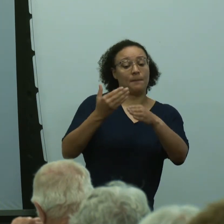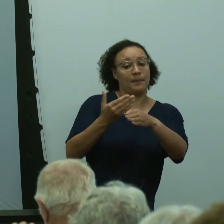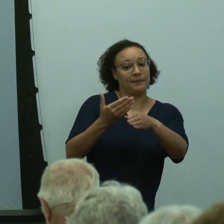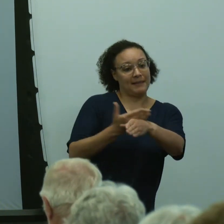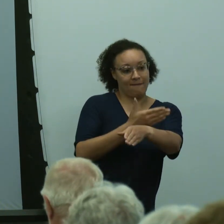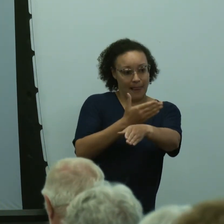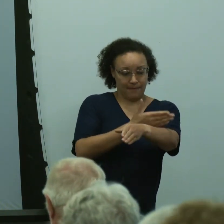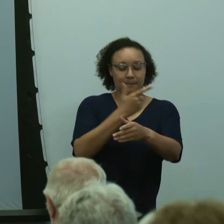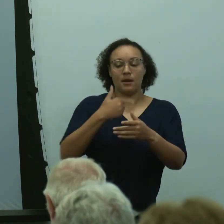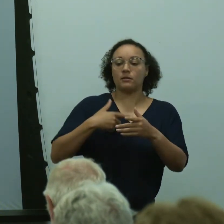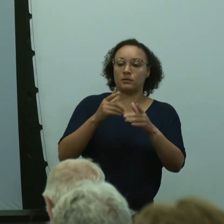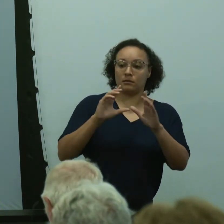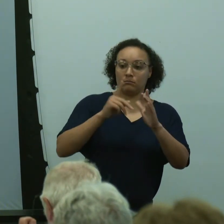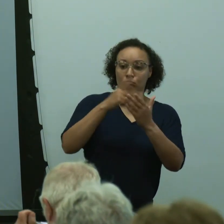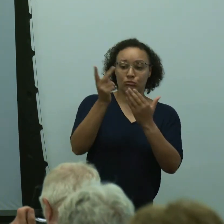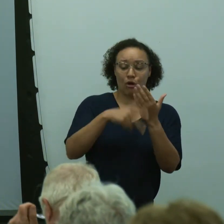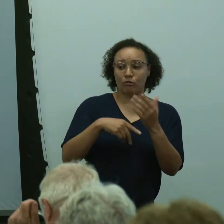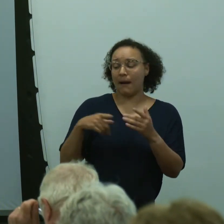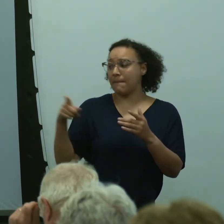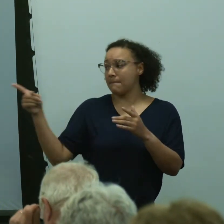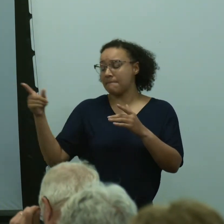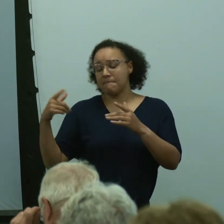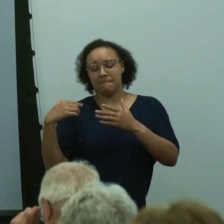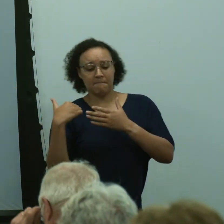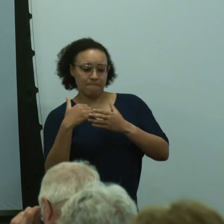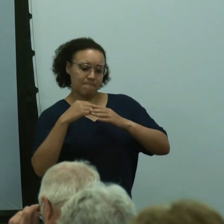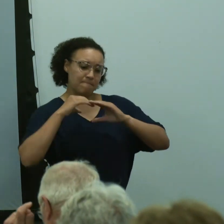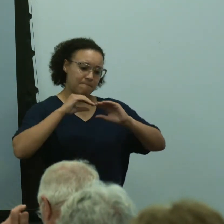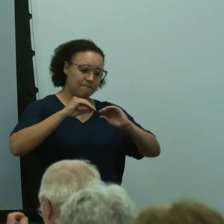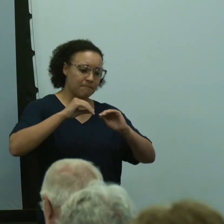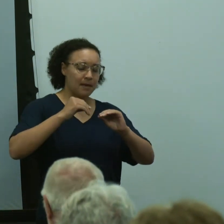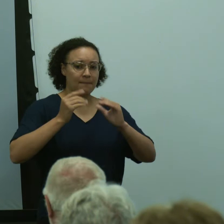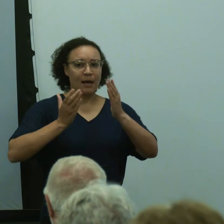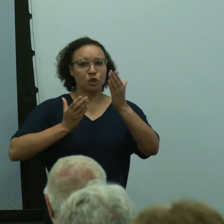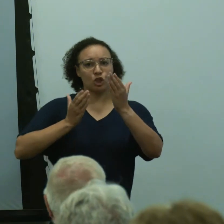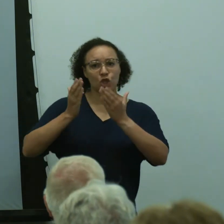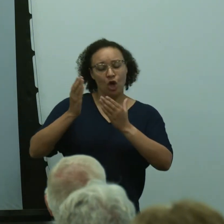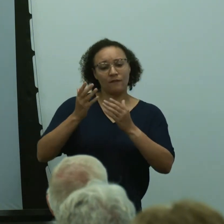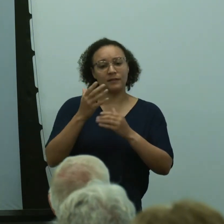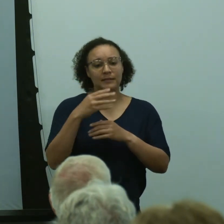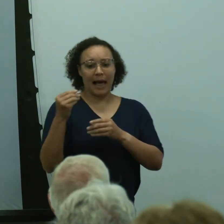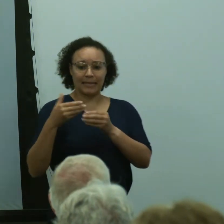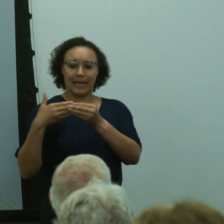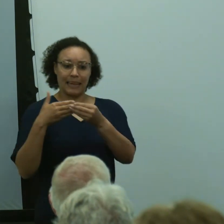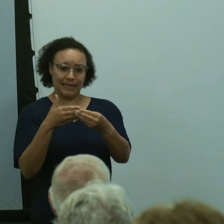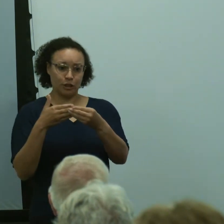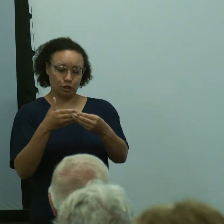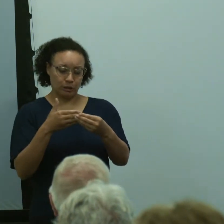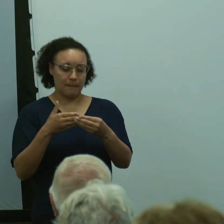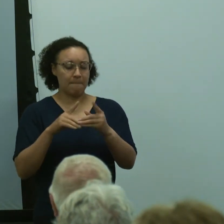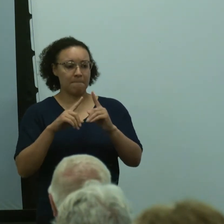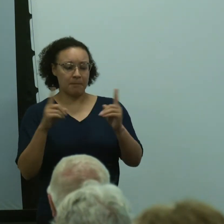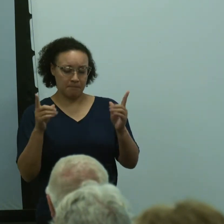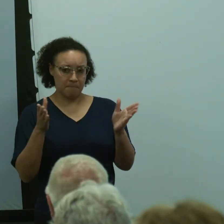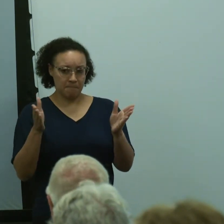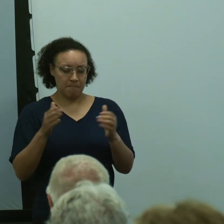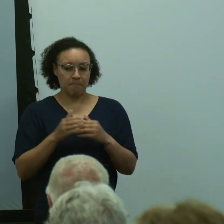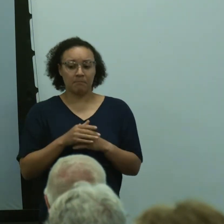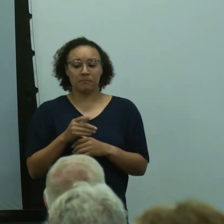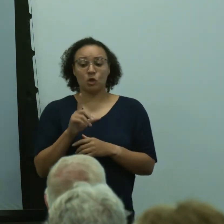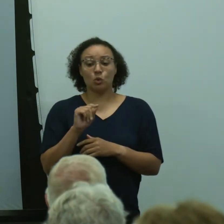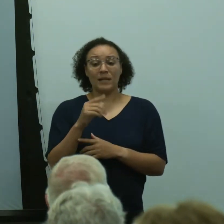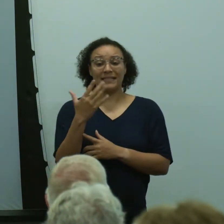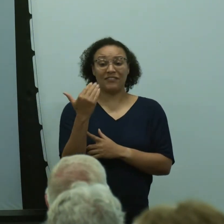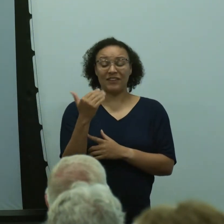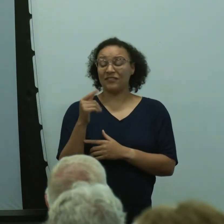The program helps students understand the concept of servant leadership. In 2015, Roberts completed